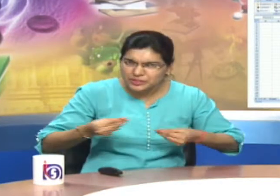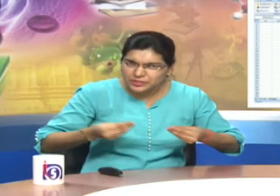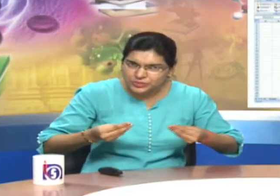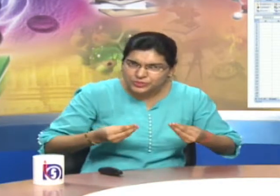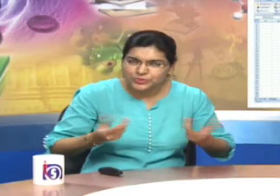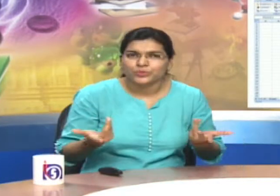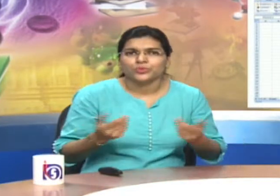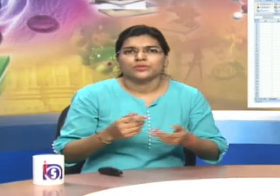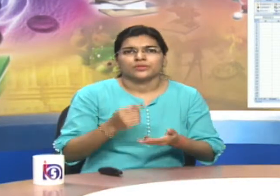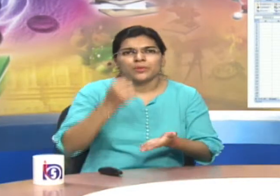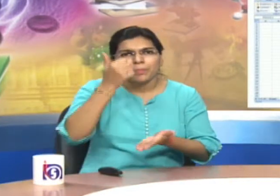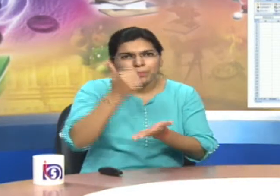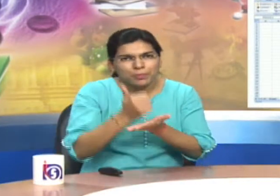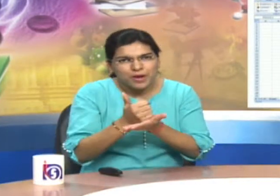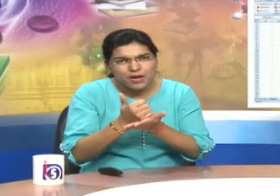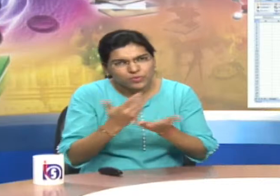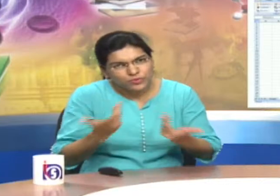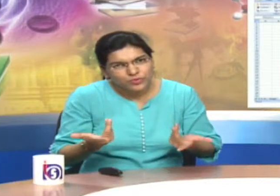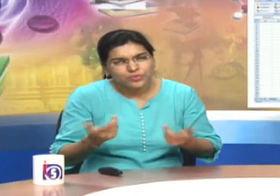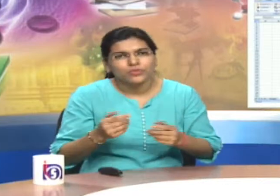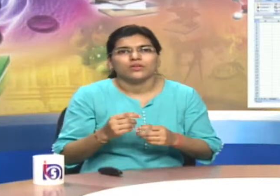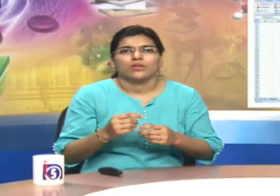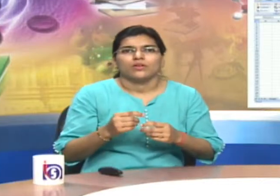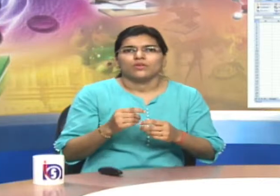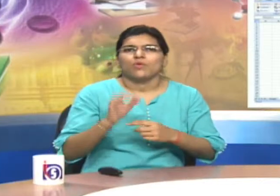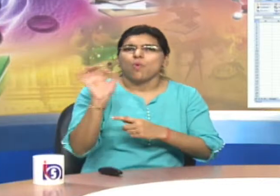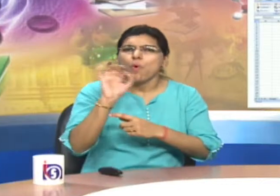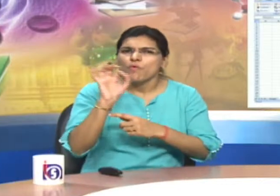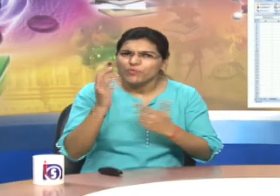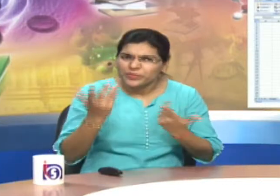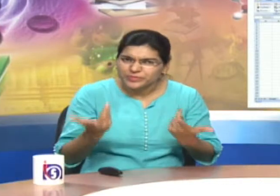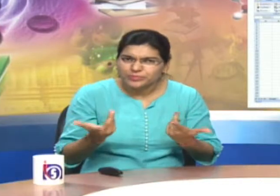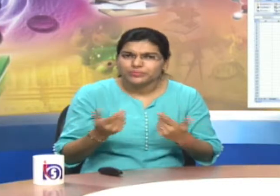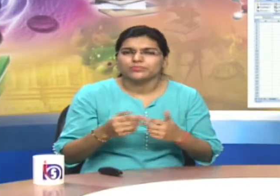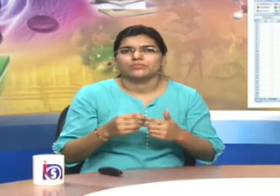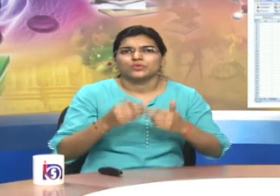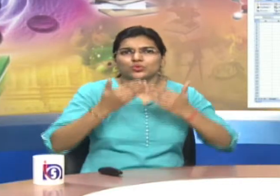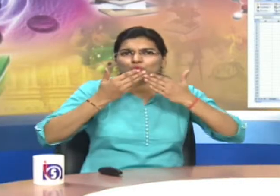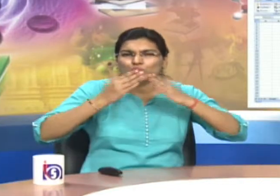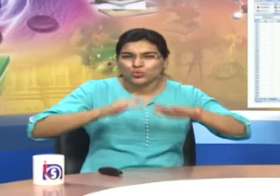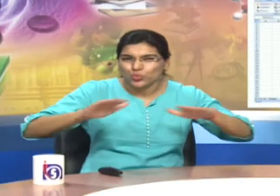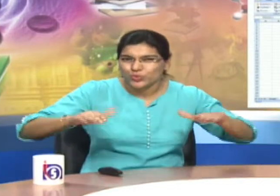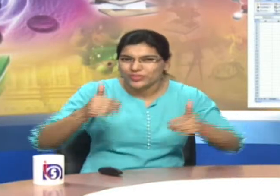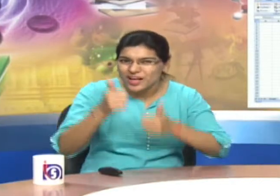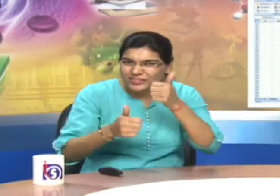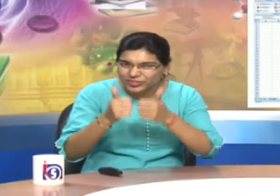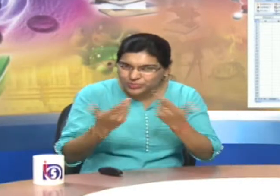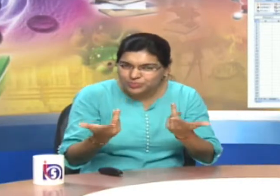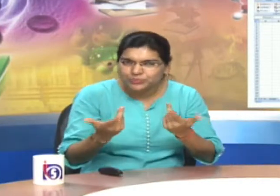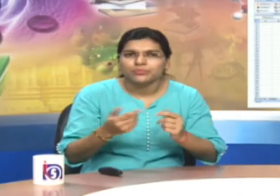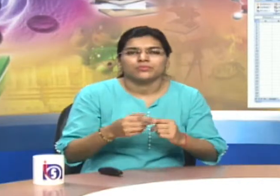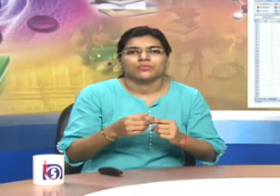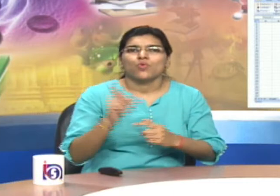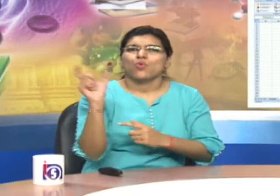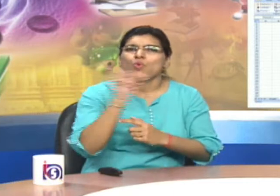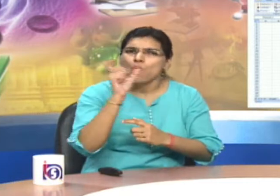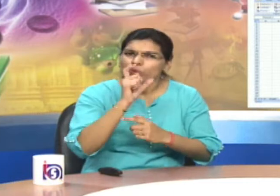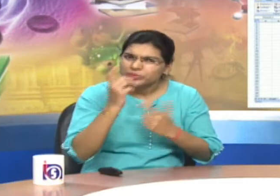and all these are very useful in any business, in bank, in offices, in different schools when there are exams,